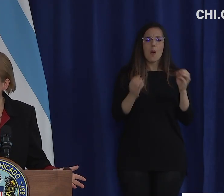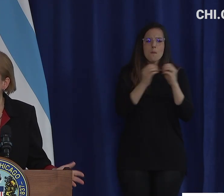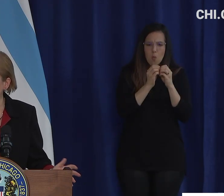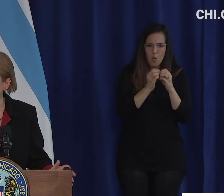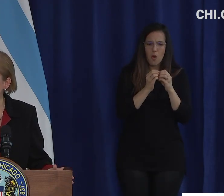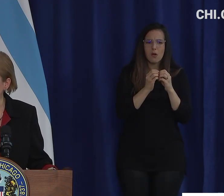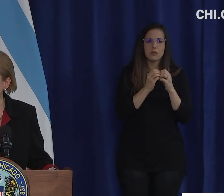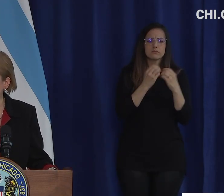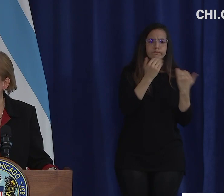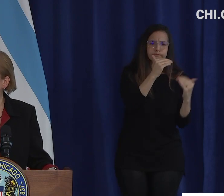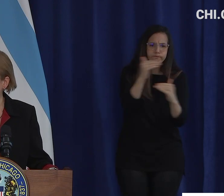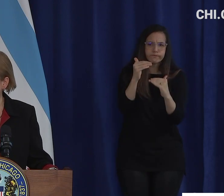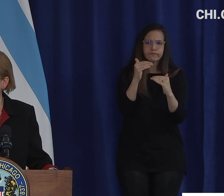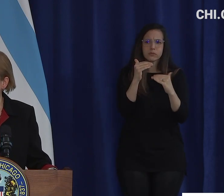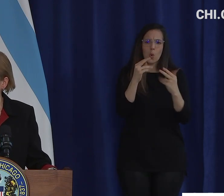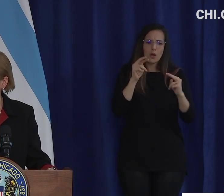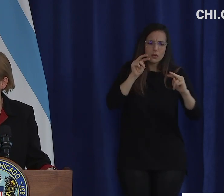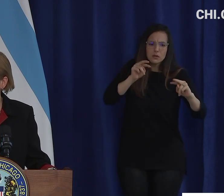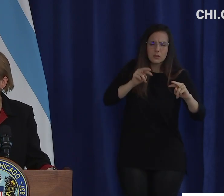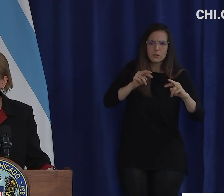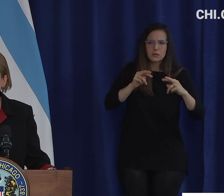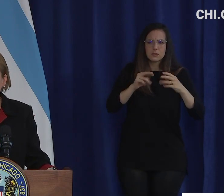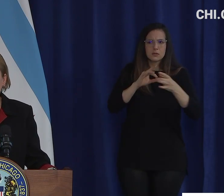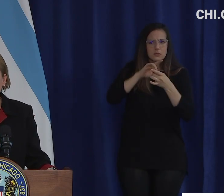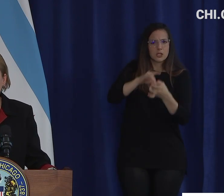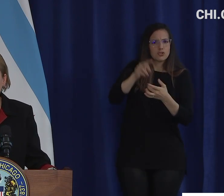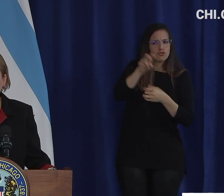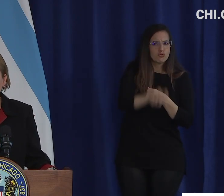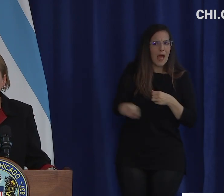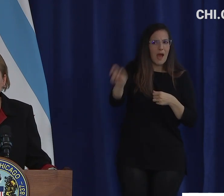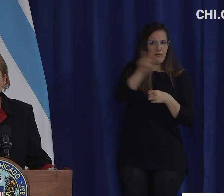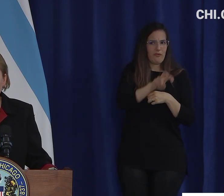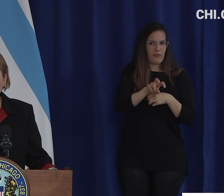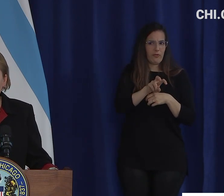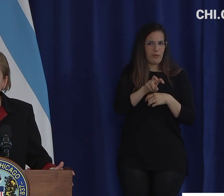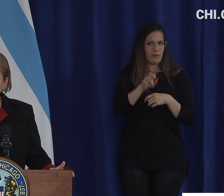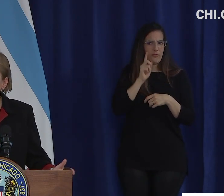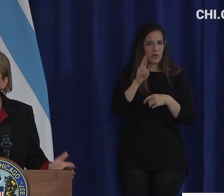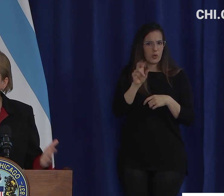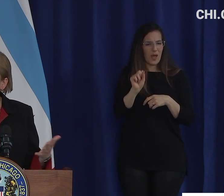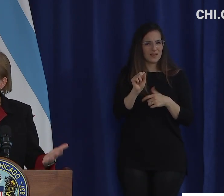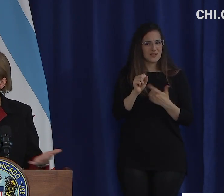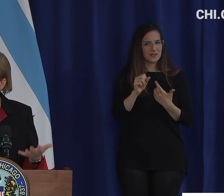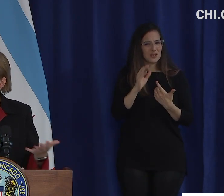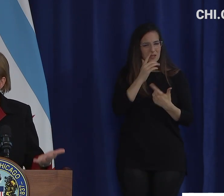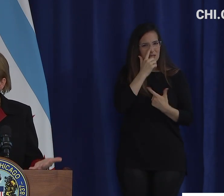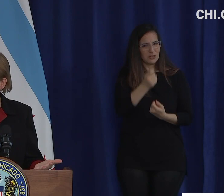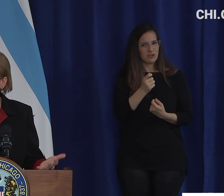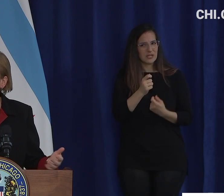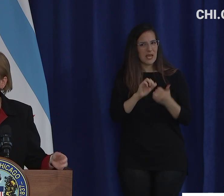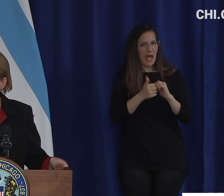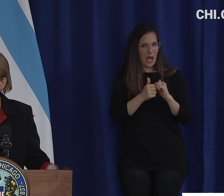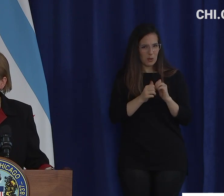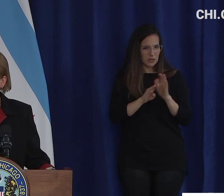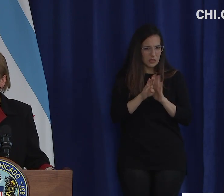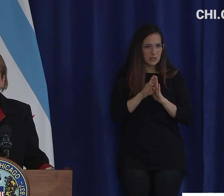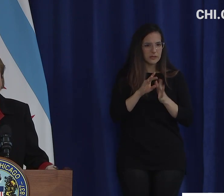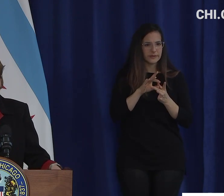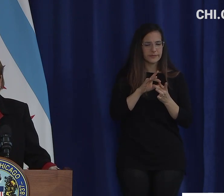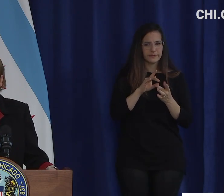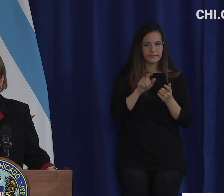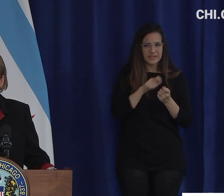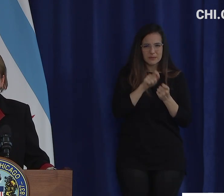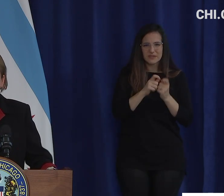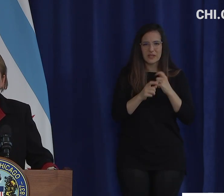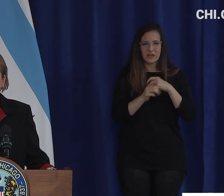It'll be interesting to see how this develops, particularly as we move into the fall and winter. As you know, it's been a little bit of a patchwork around what